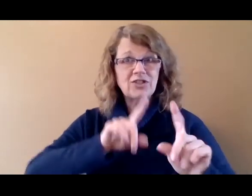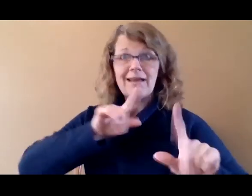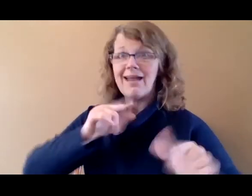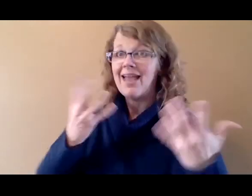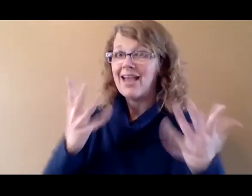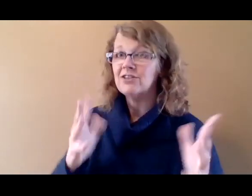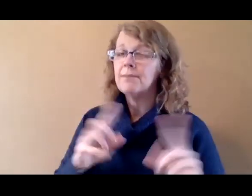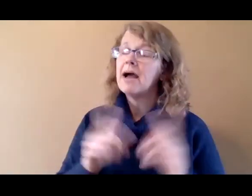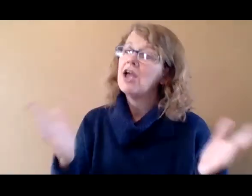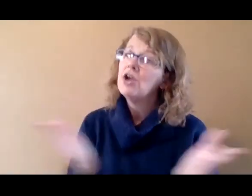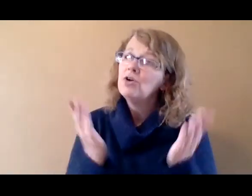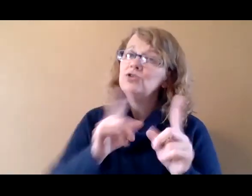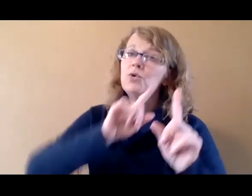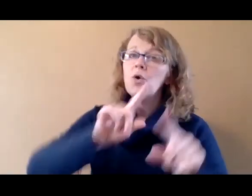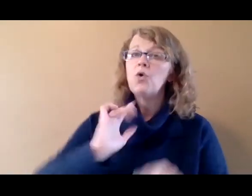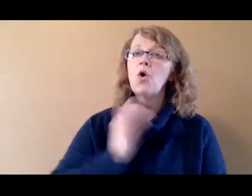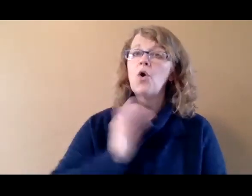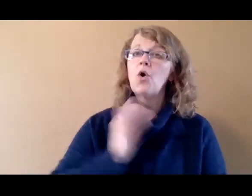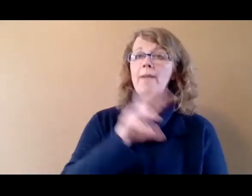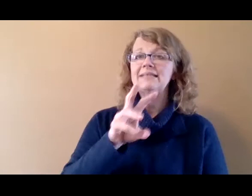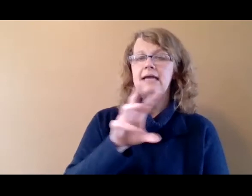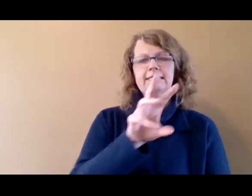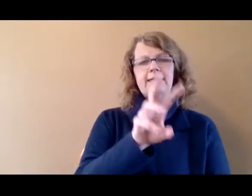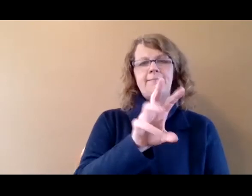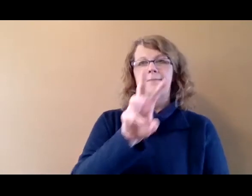you to go to our website. Again, that's